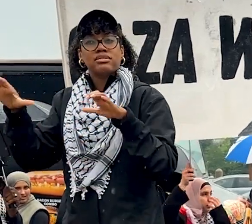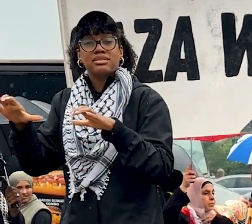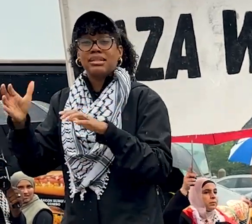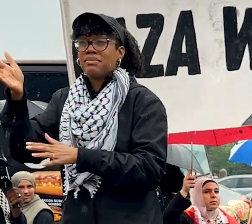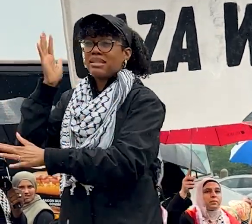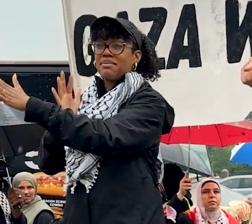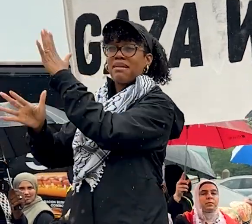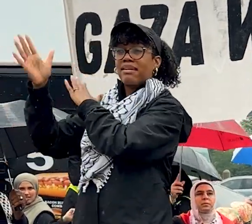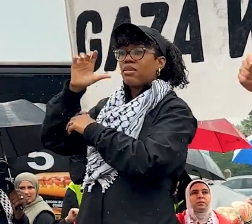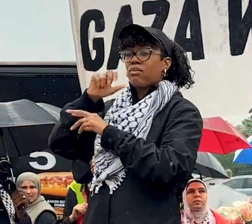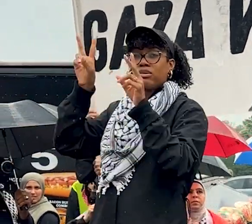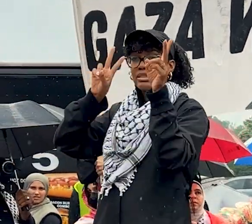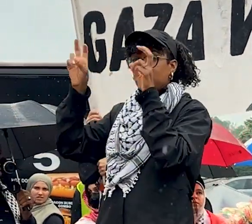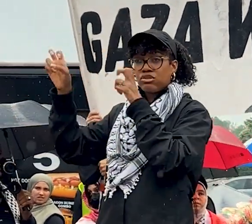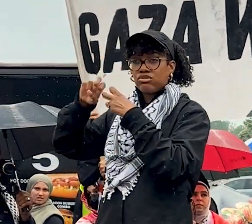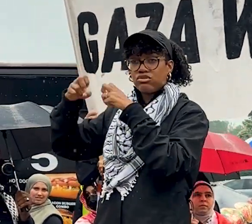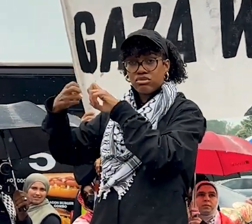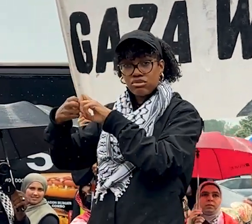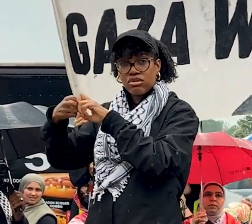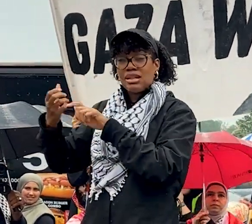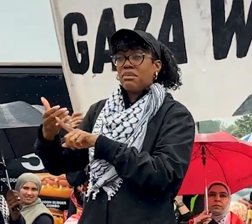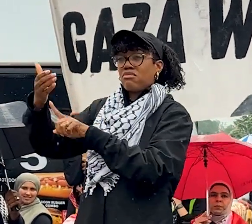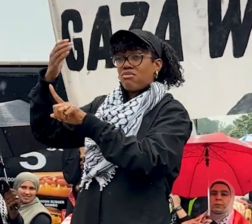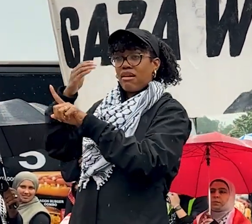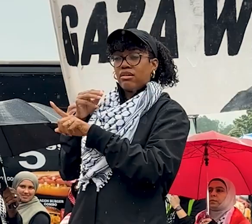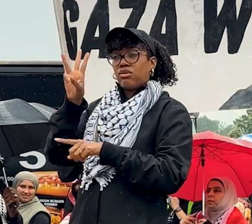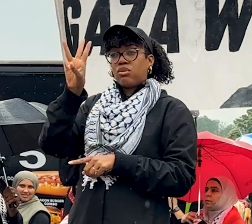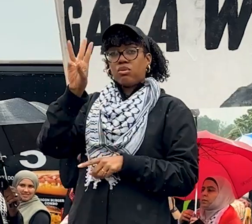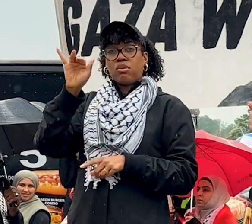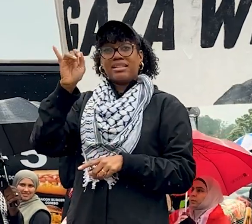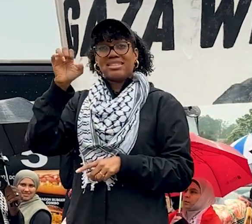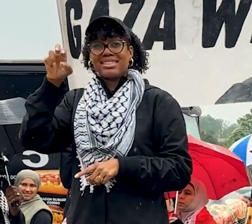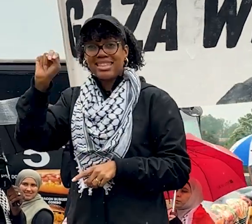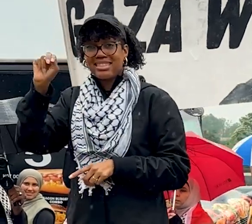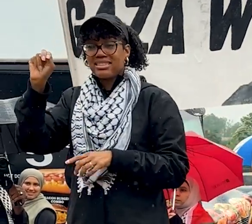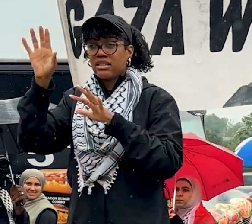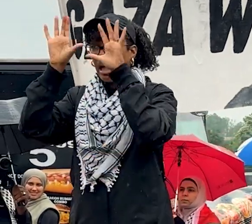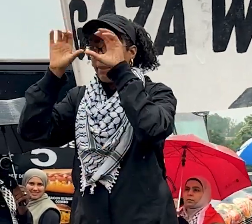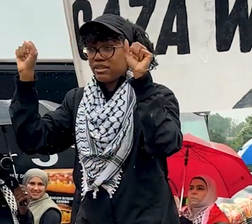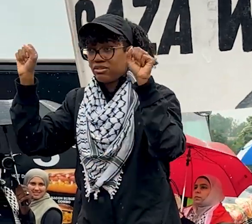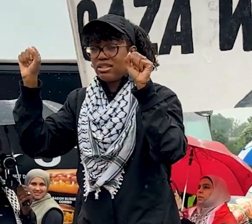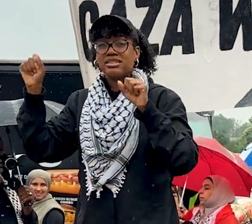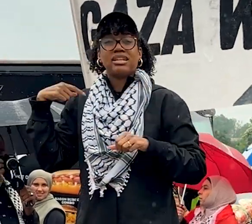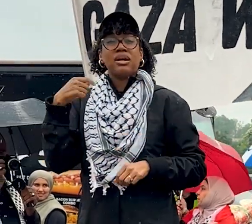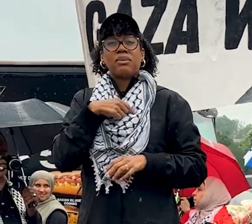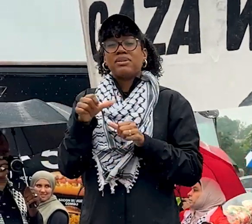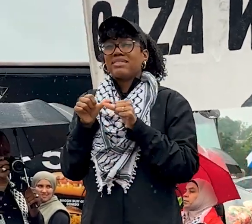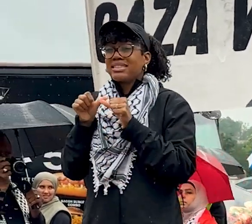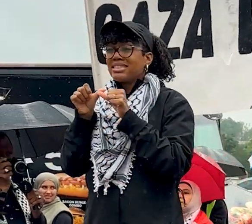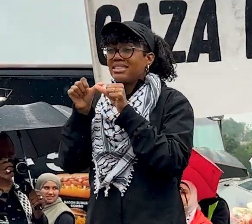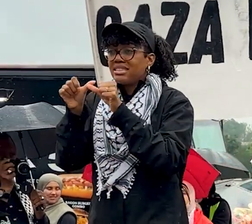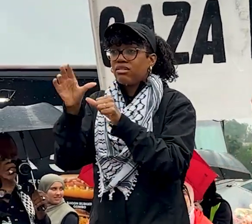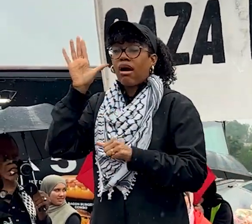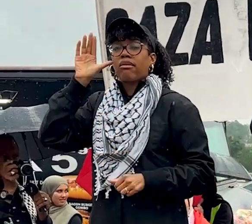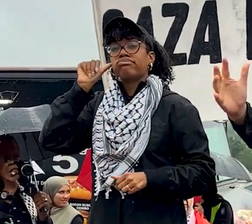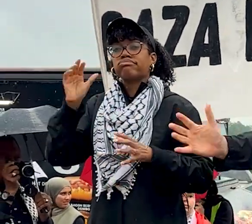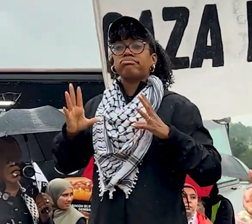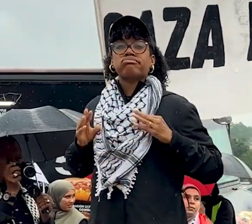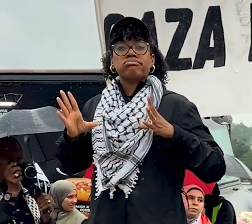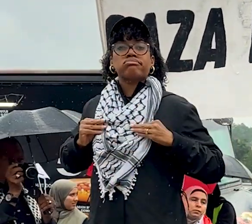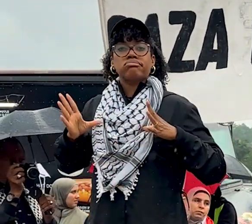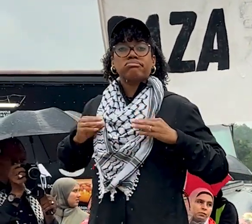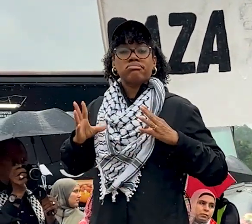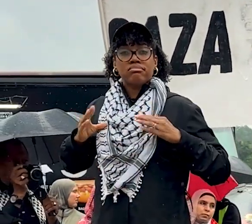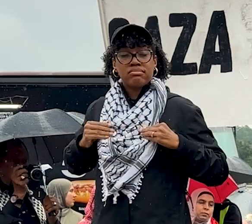issued prior to the approval of the Wilson administration. And since then we have been complicit. And Biden is